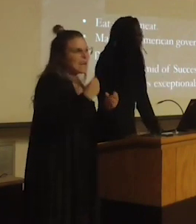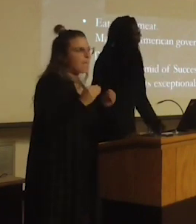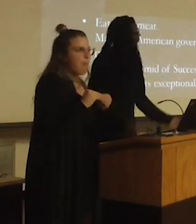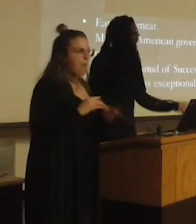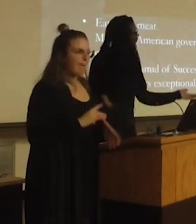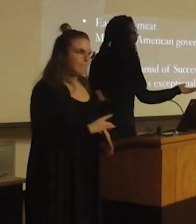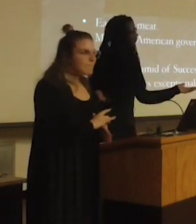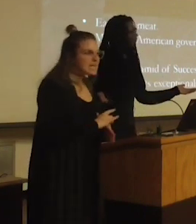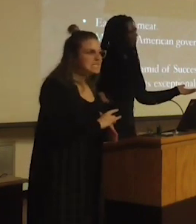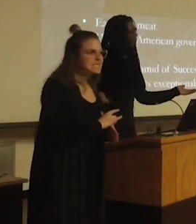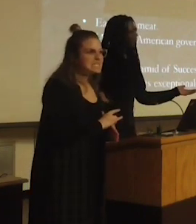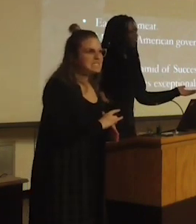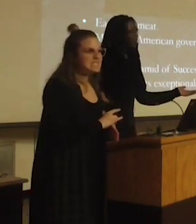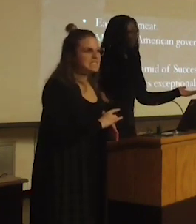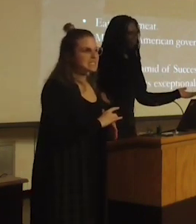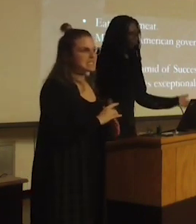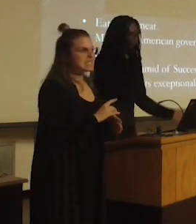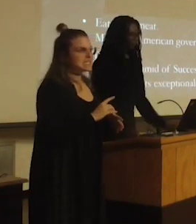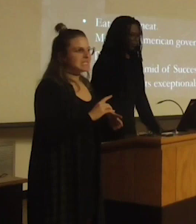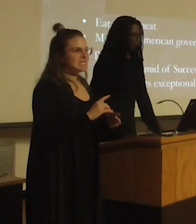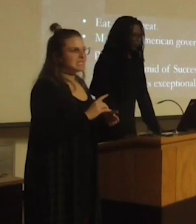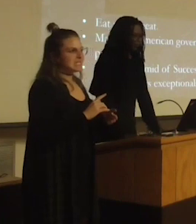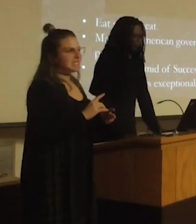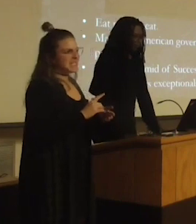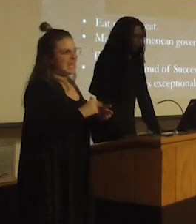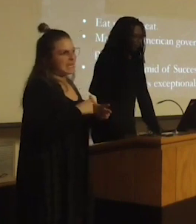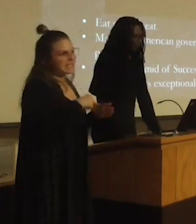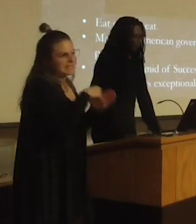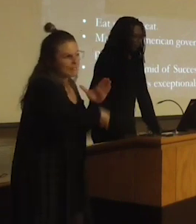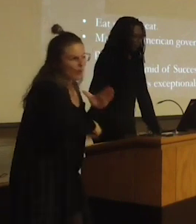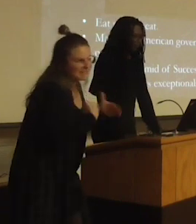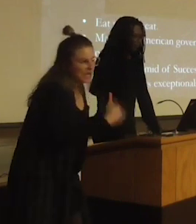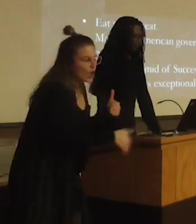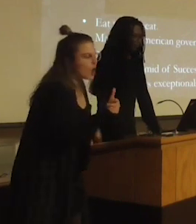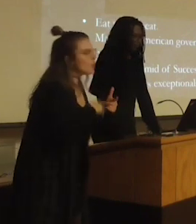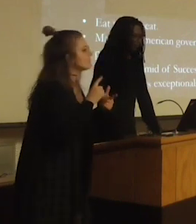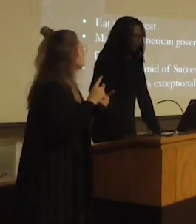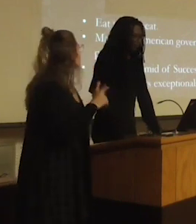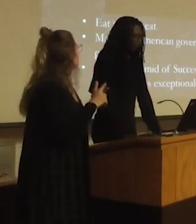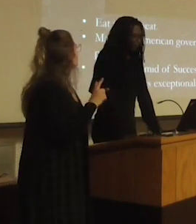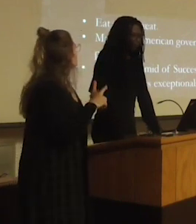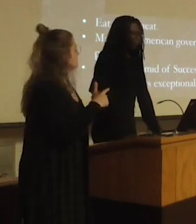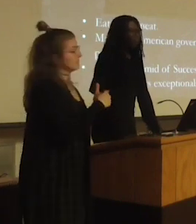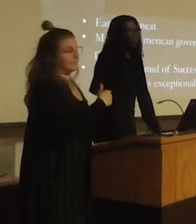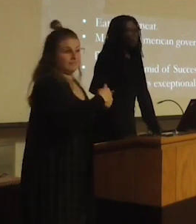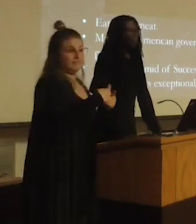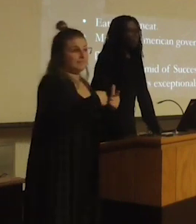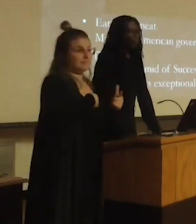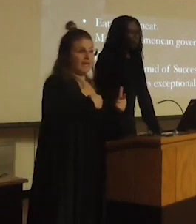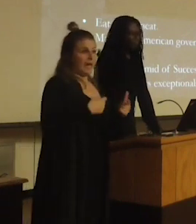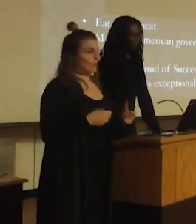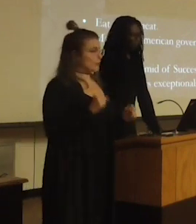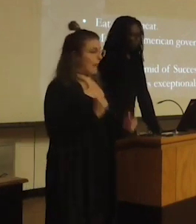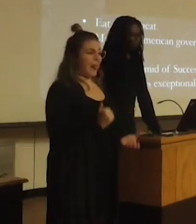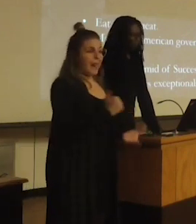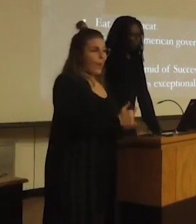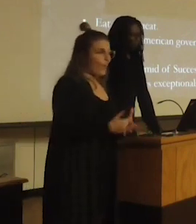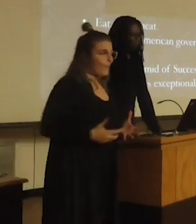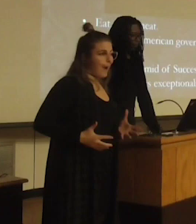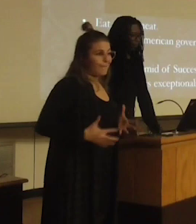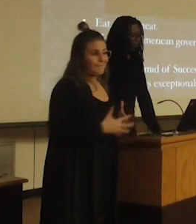meat. Don't worry, they get deeper as I go, the next resolutions. I am going to try to help